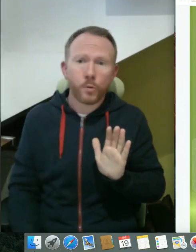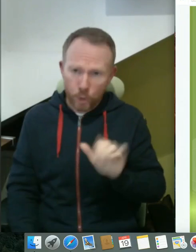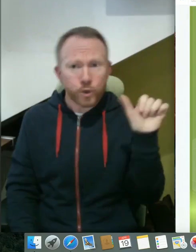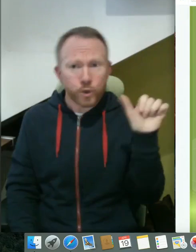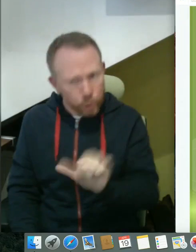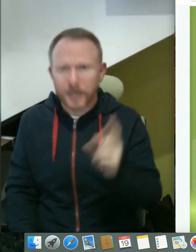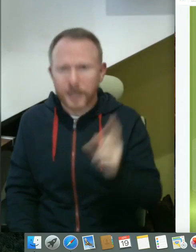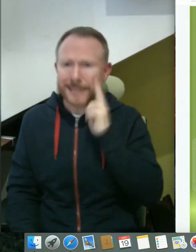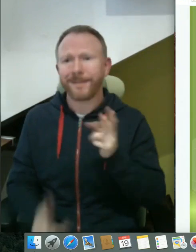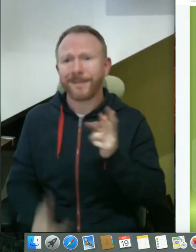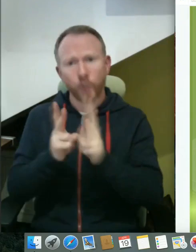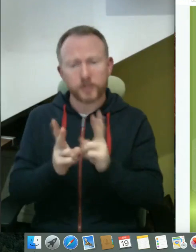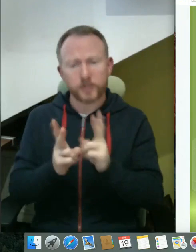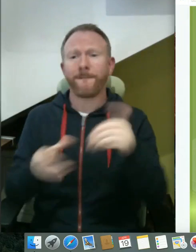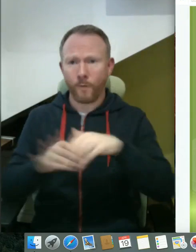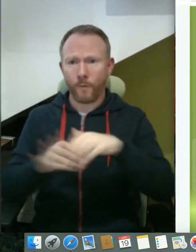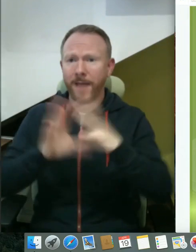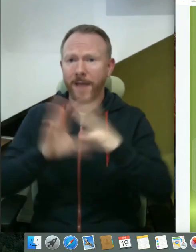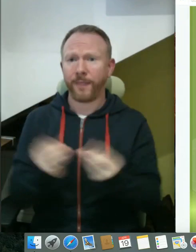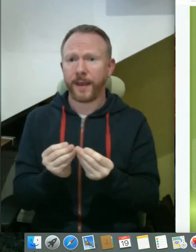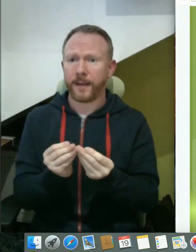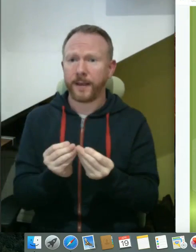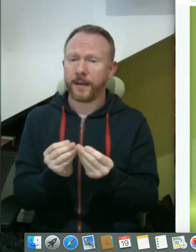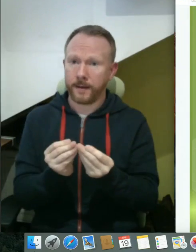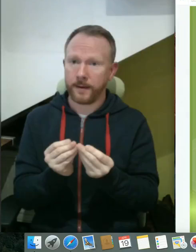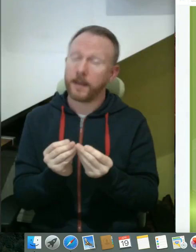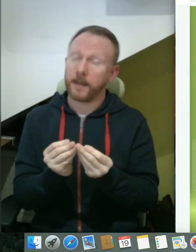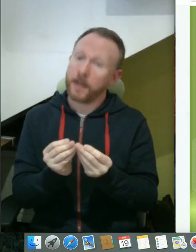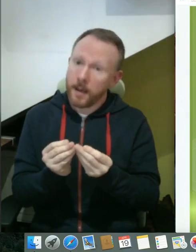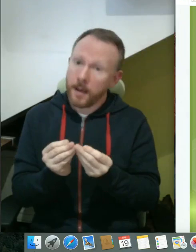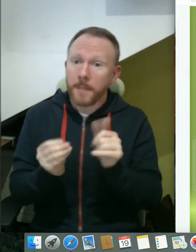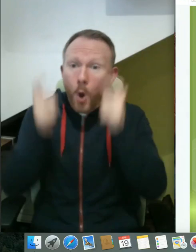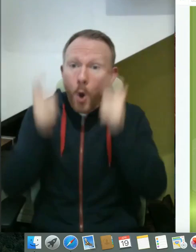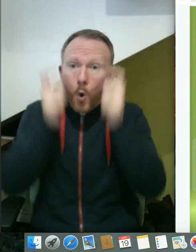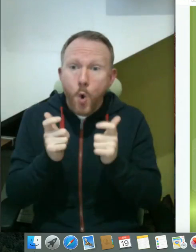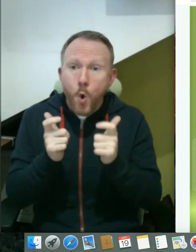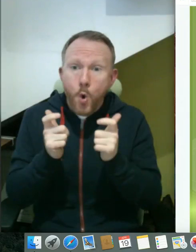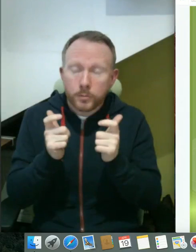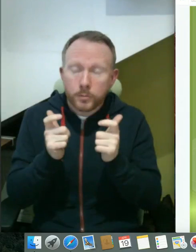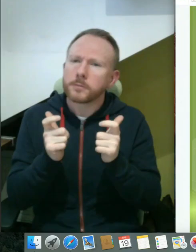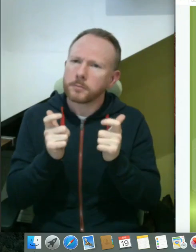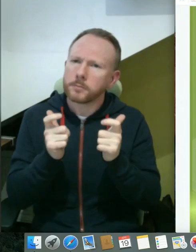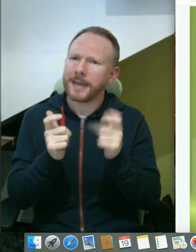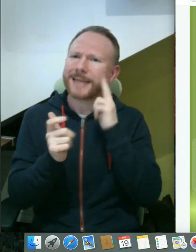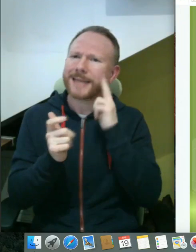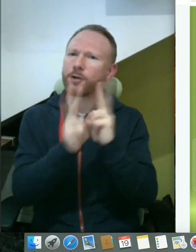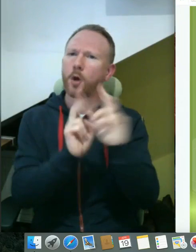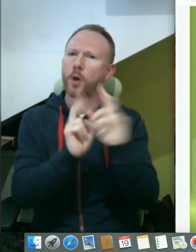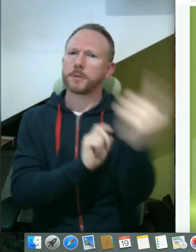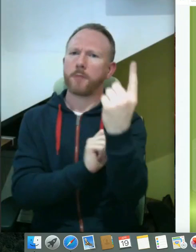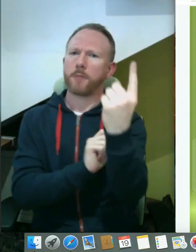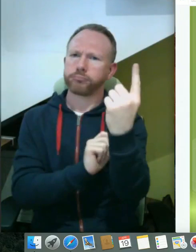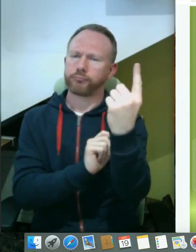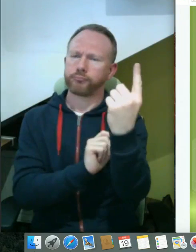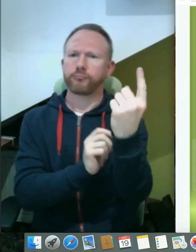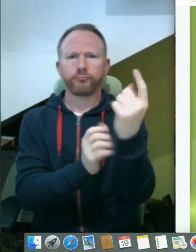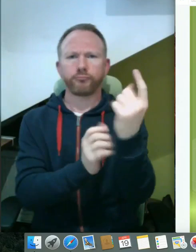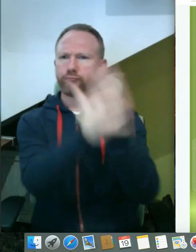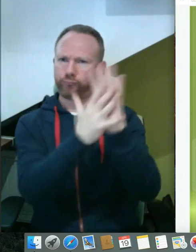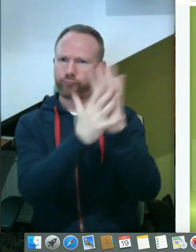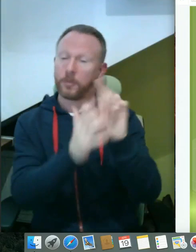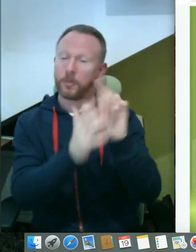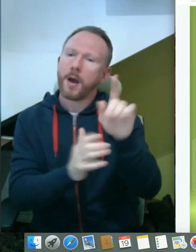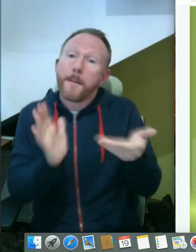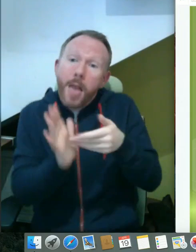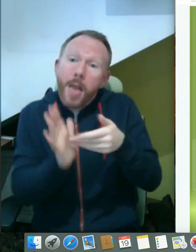there needs to also be a deaf interpreter working outside of court, so that the deaf person requiring